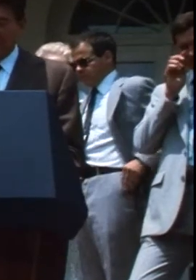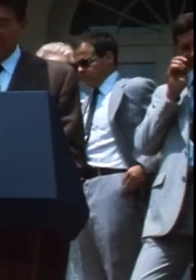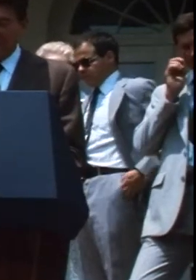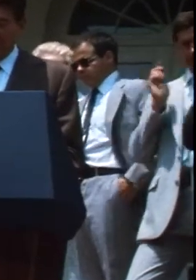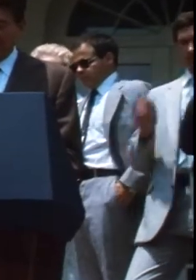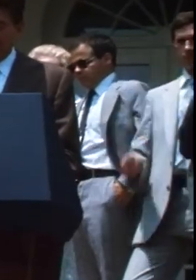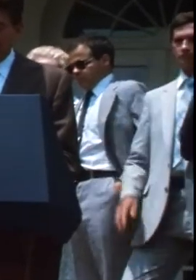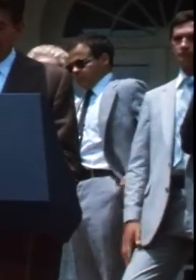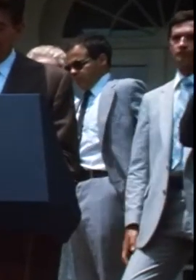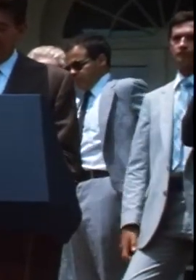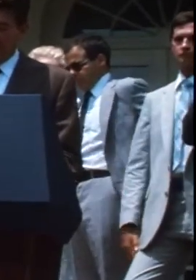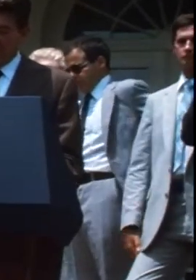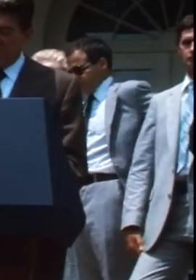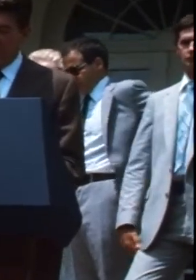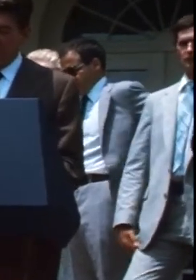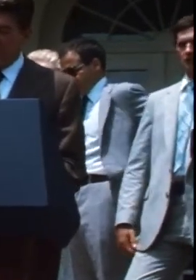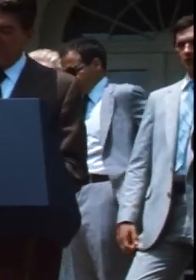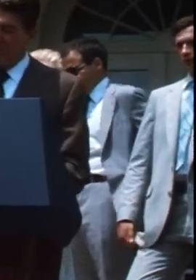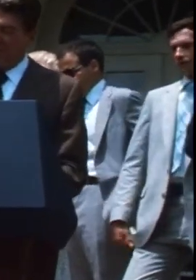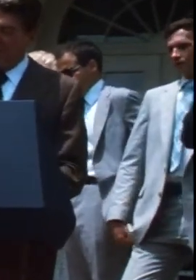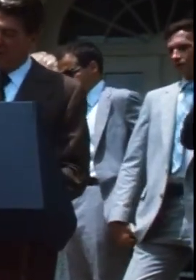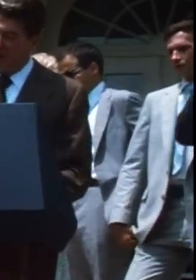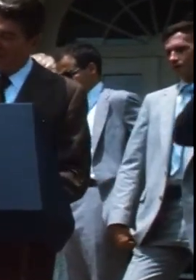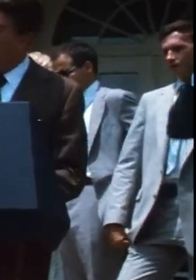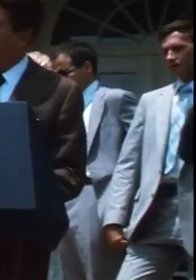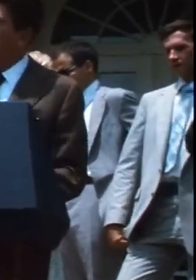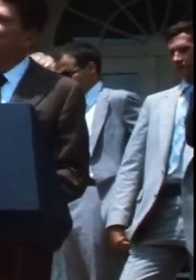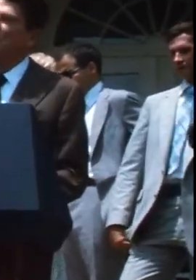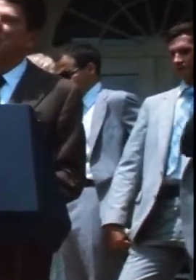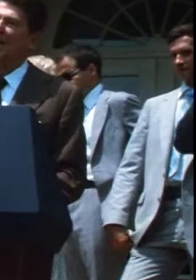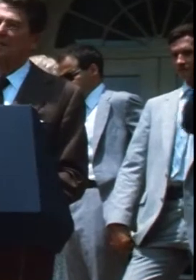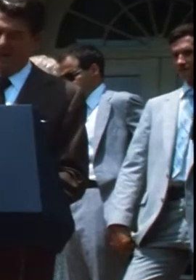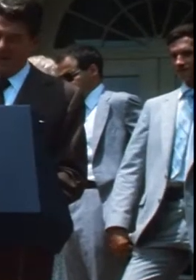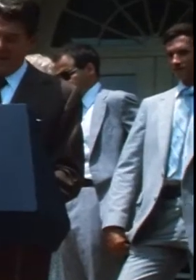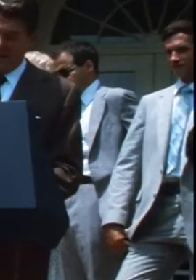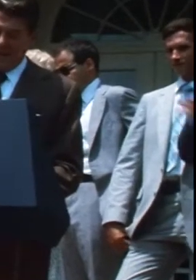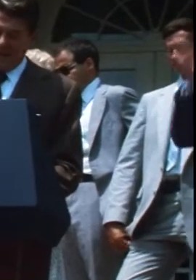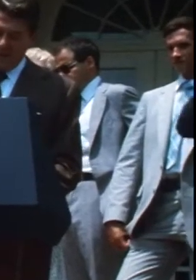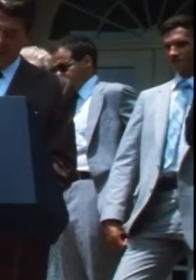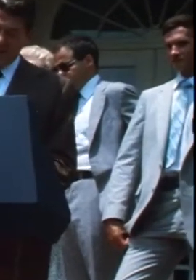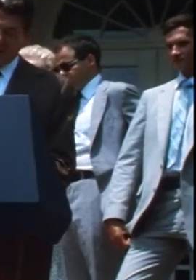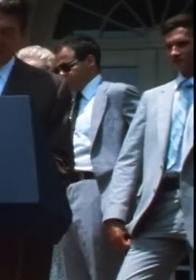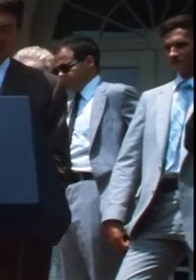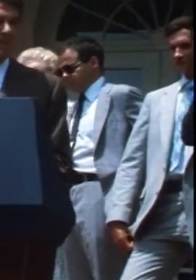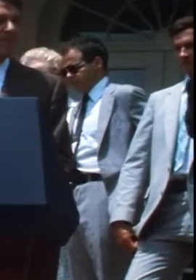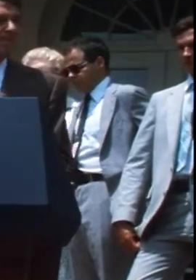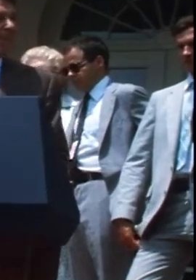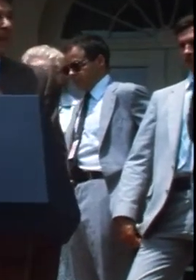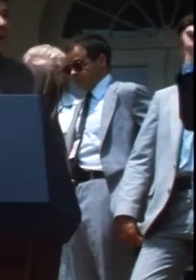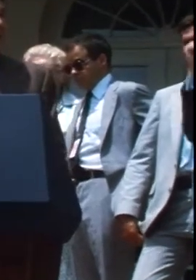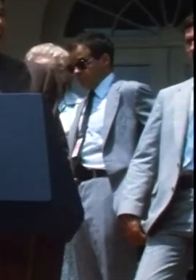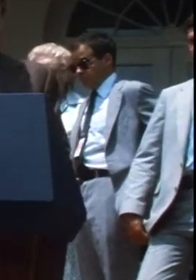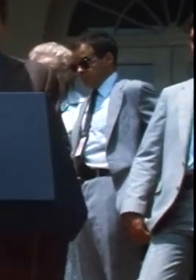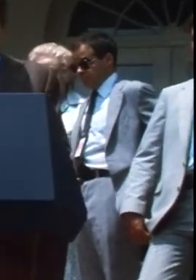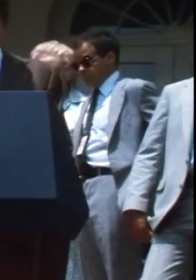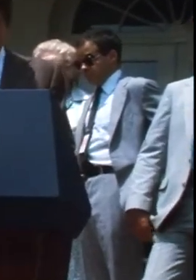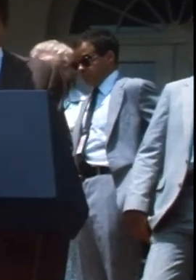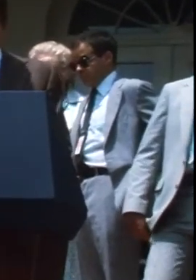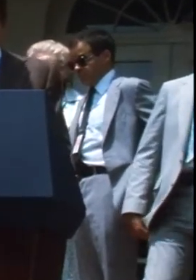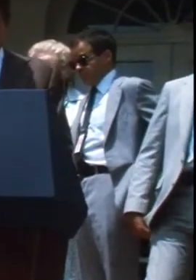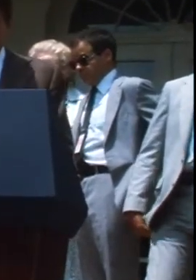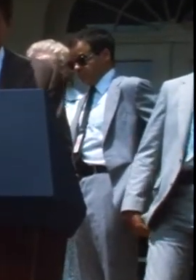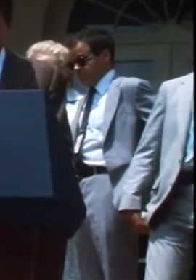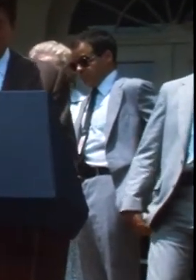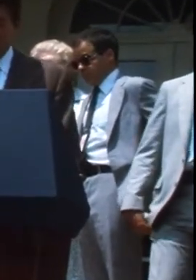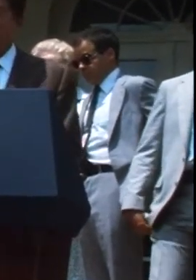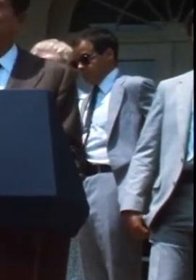moments during the climb, and that the support you received from your families was an important element in your success. And I'm sure